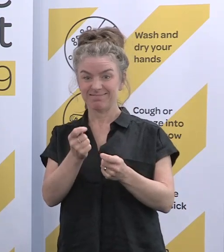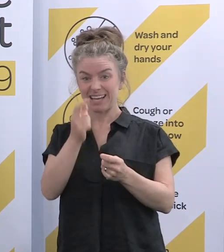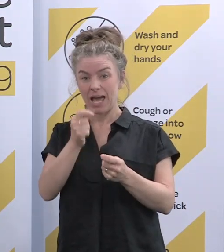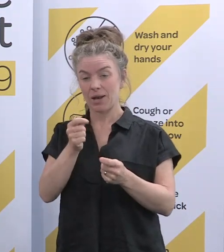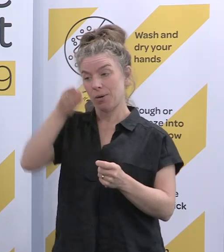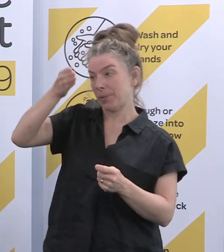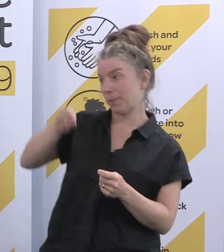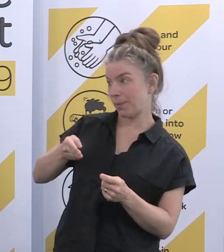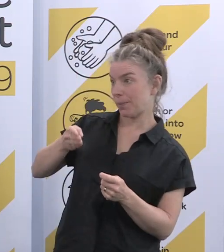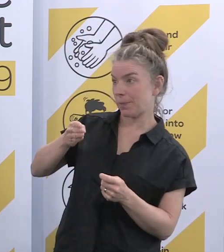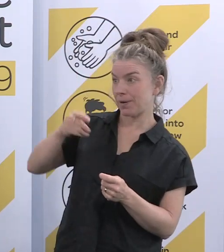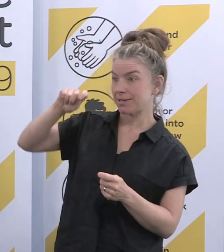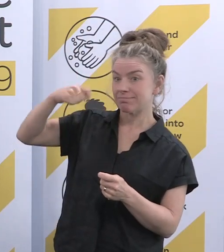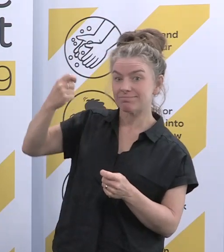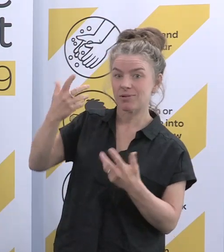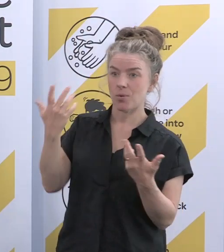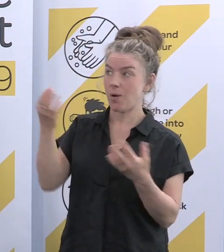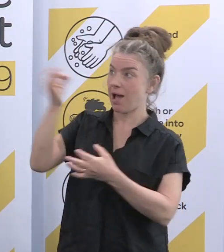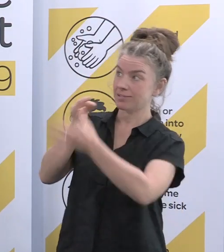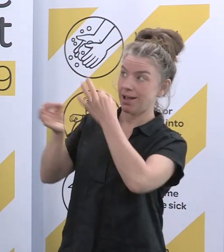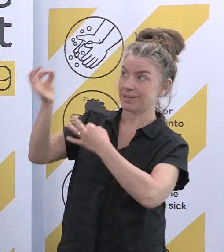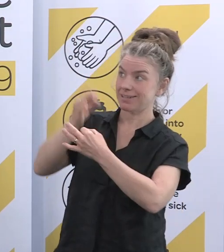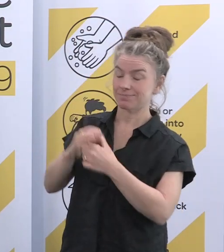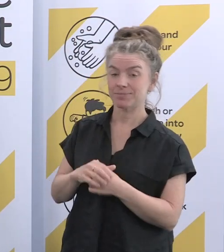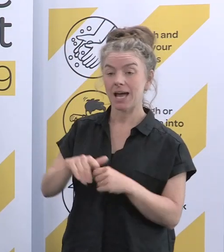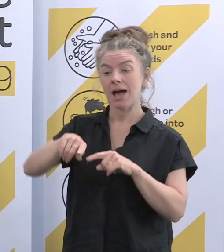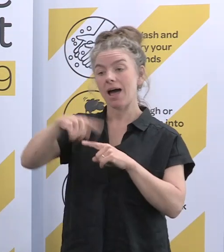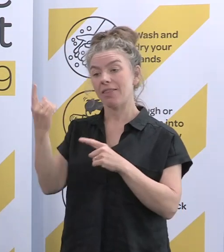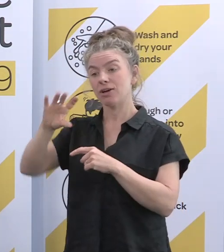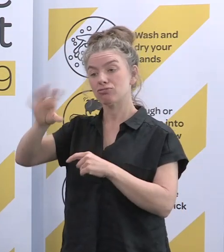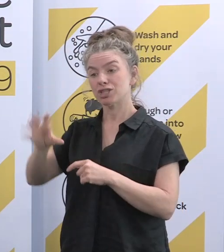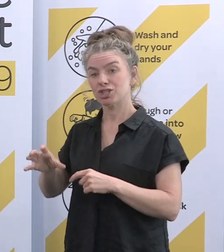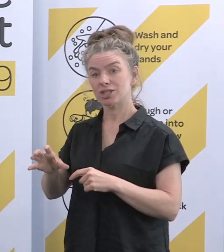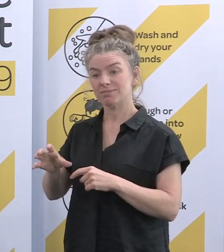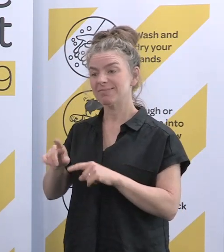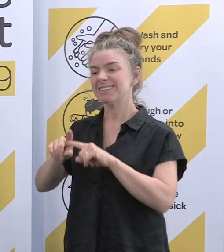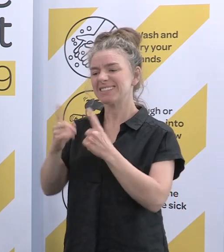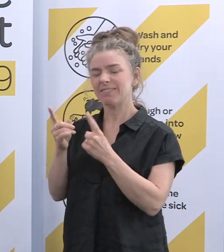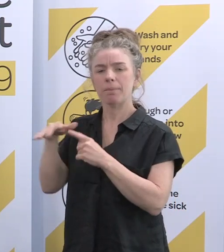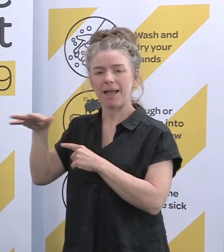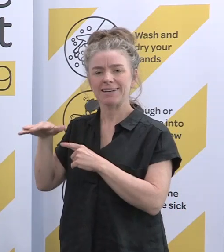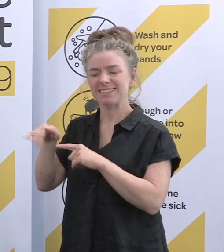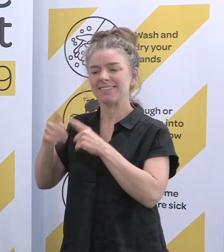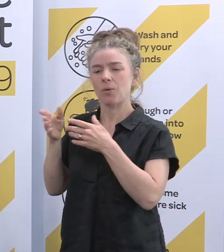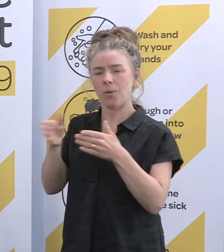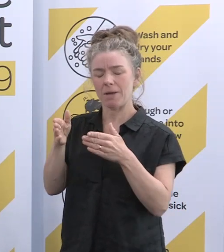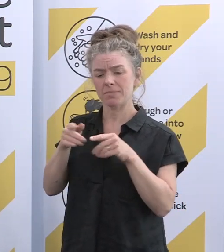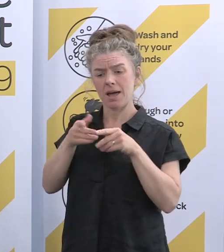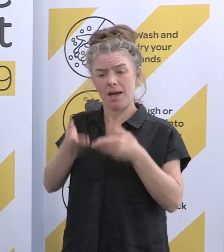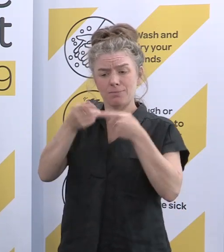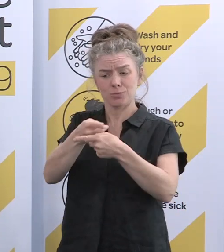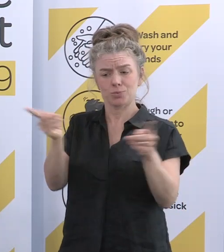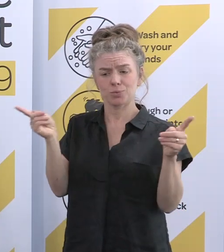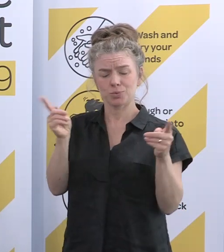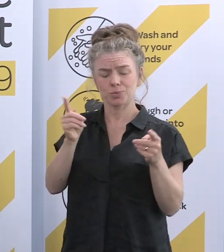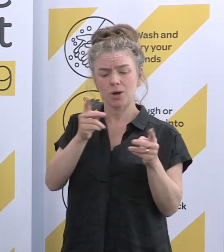window down, in fact asking questions. Other regions have decided to do that in a stationary location, so it just depends what they felt worked best